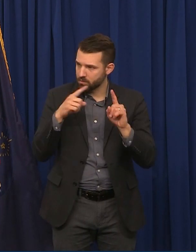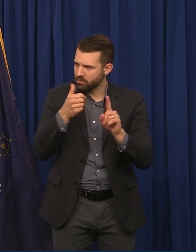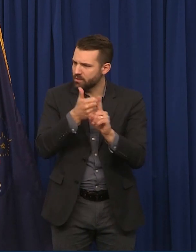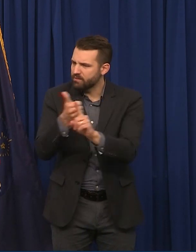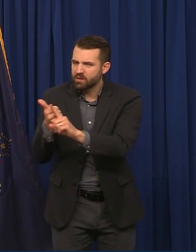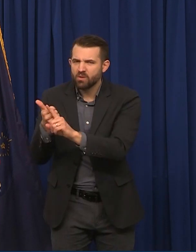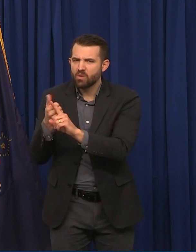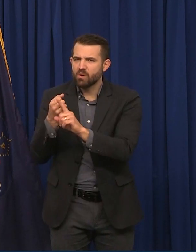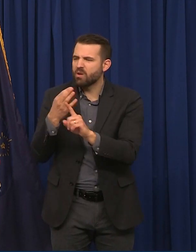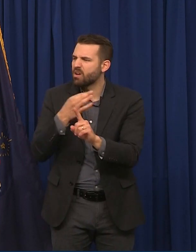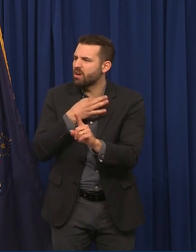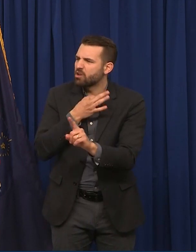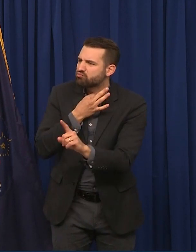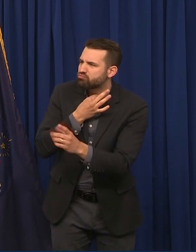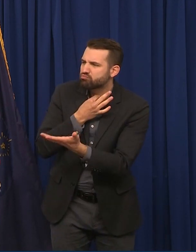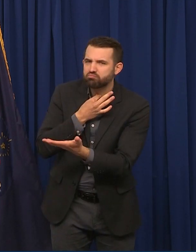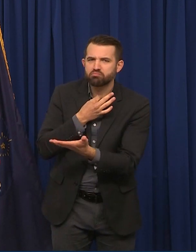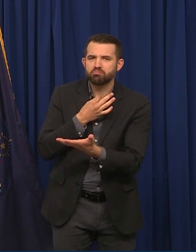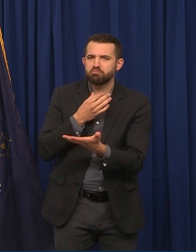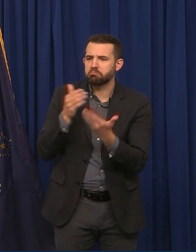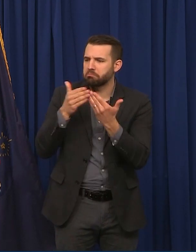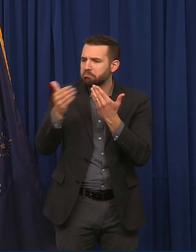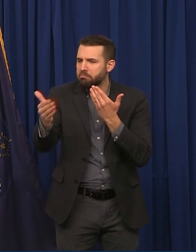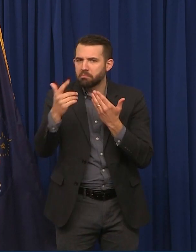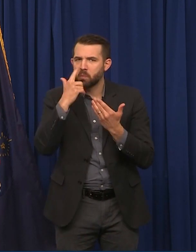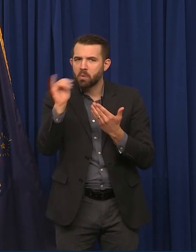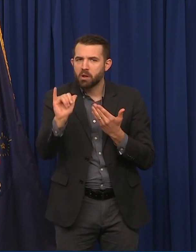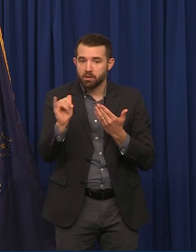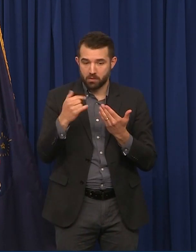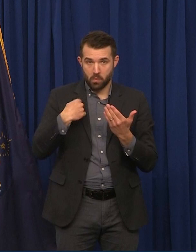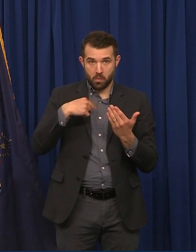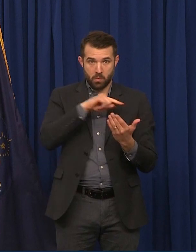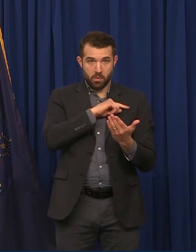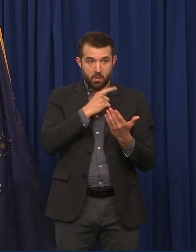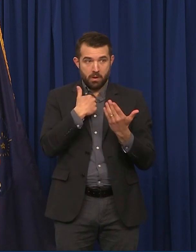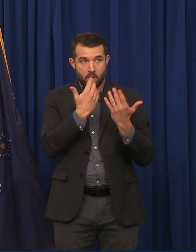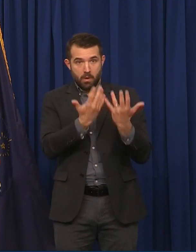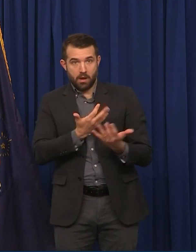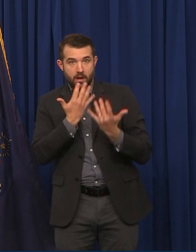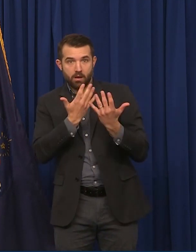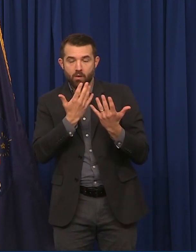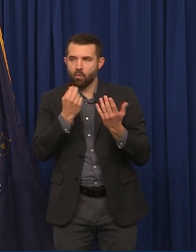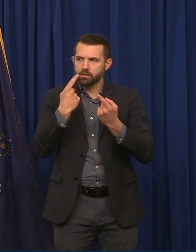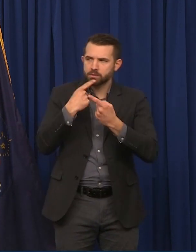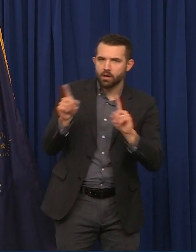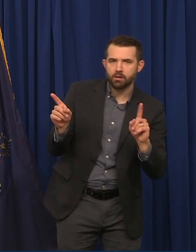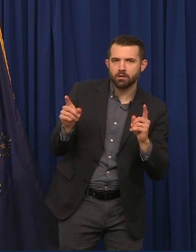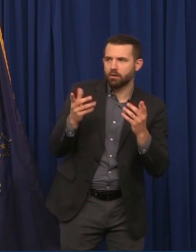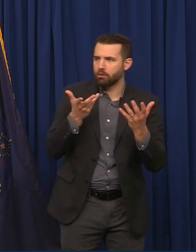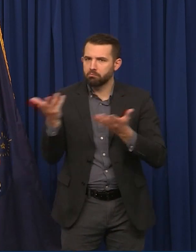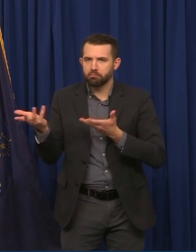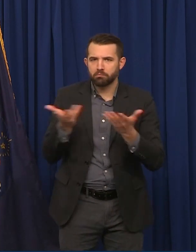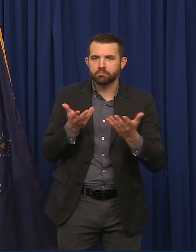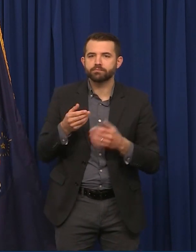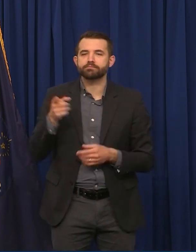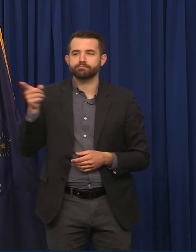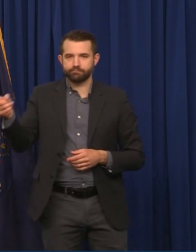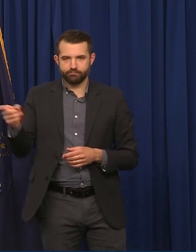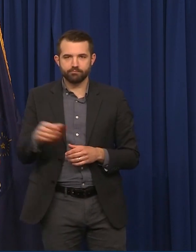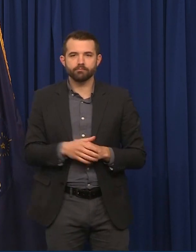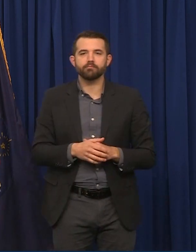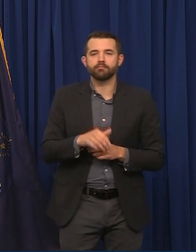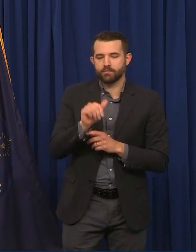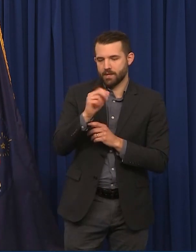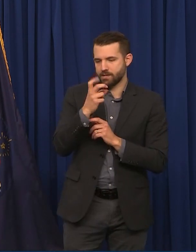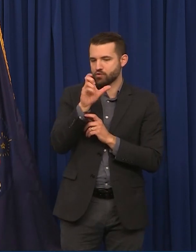come out for, or should we wait for the CDC to confirm? So Ashley's question is around reporting of